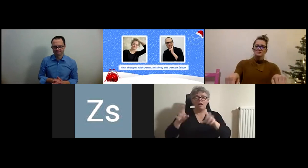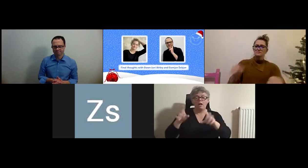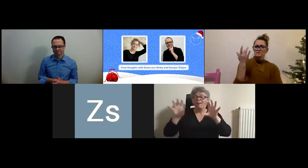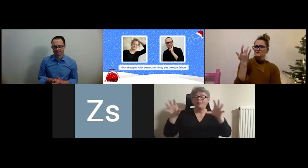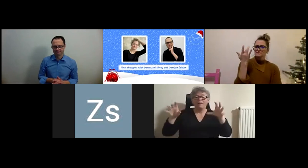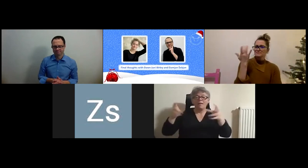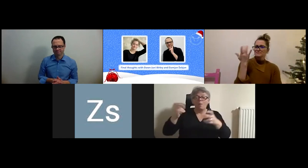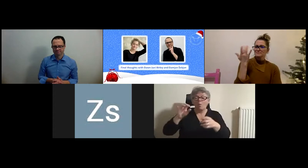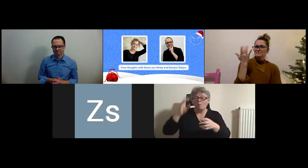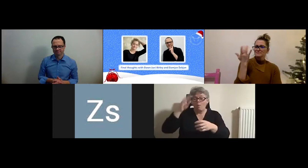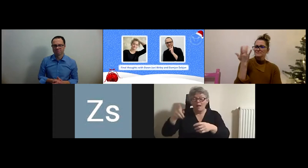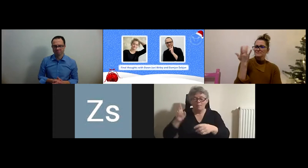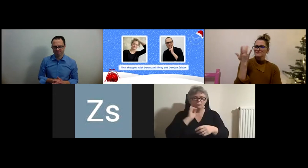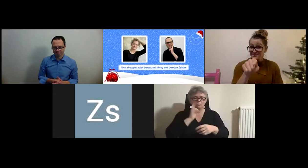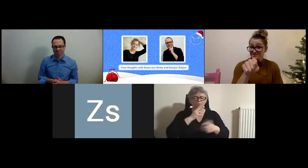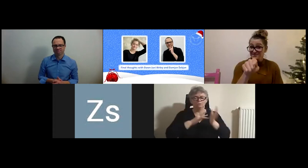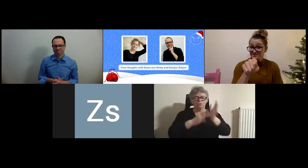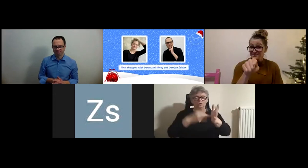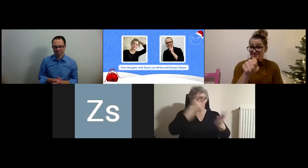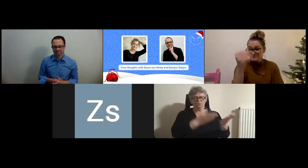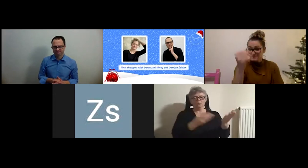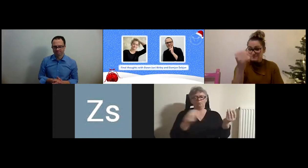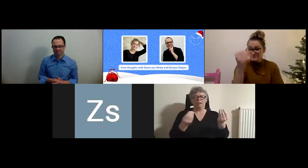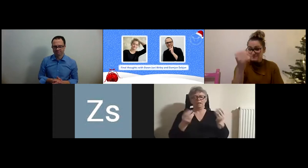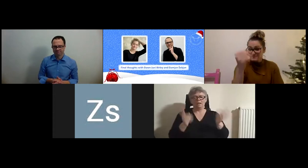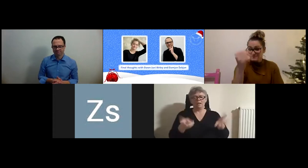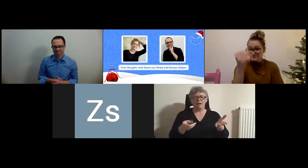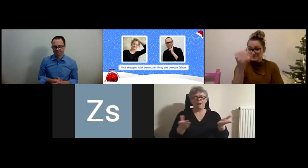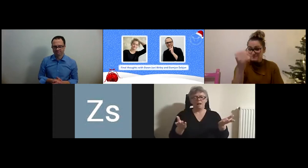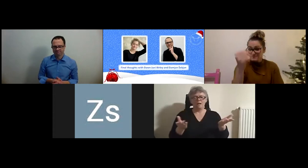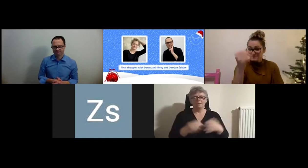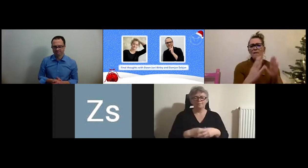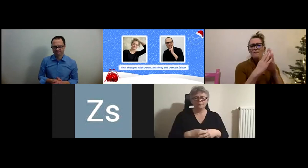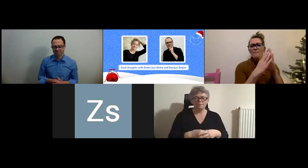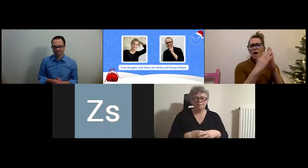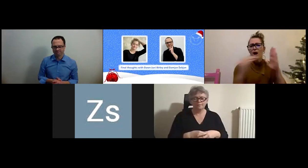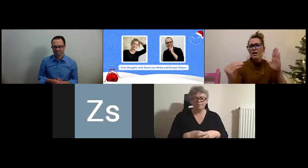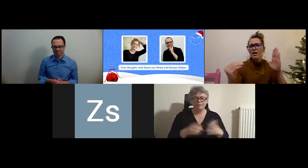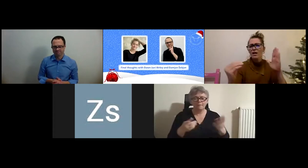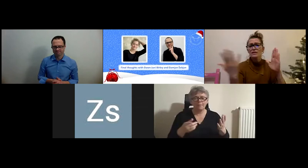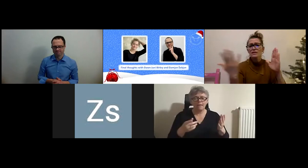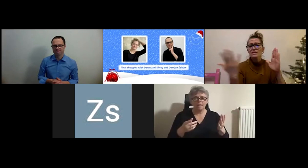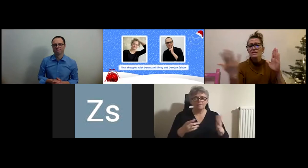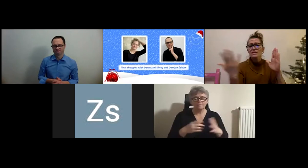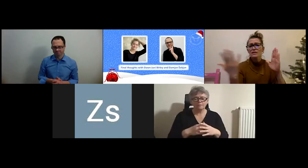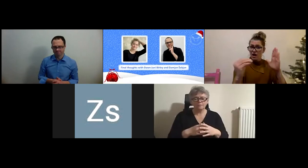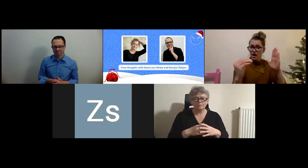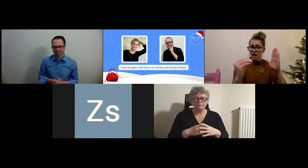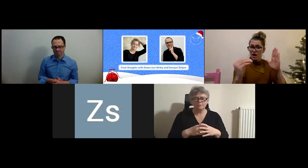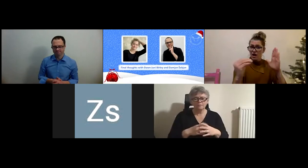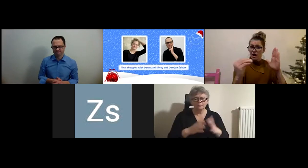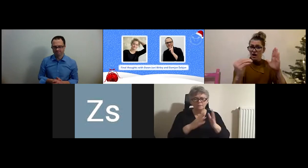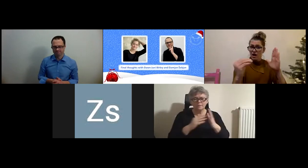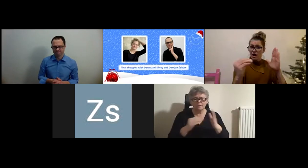But Why did we need such a crisis to show the world that deaf people can do this?